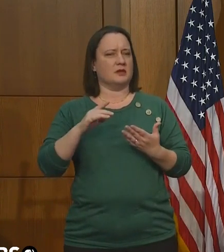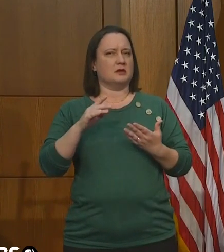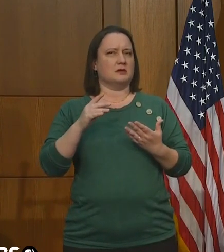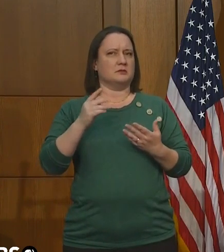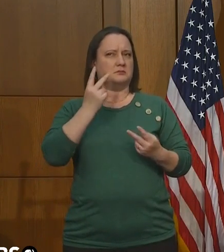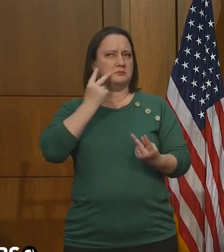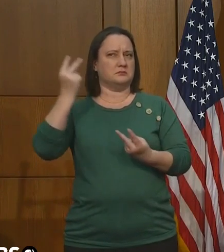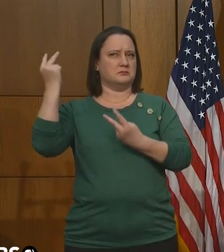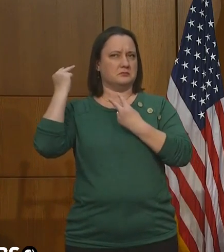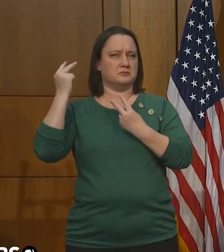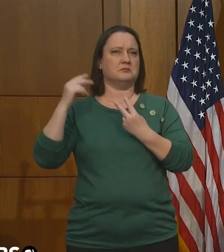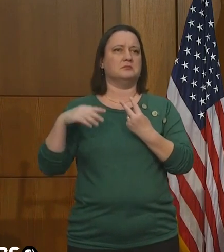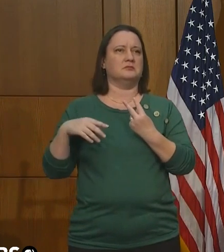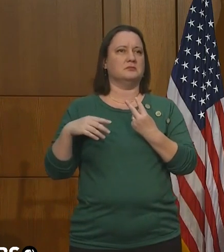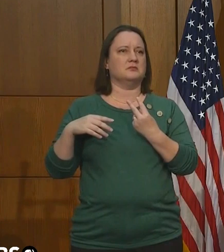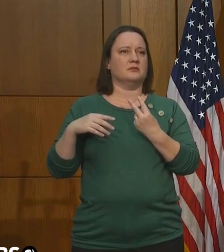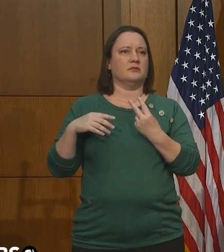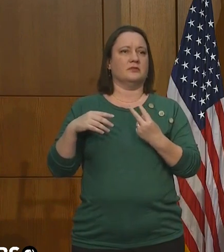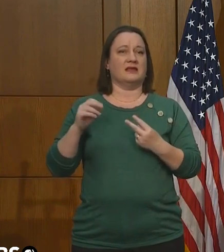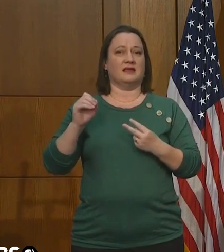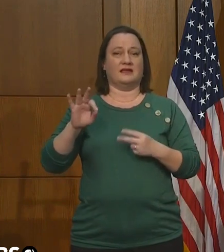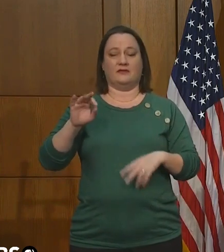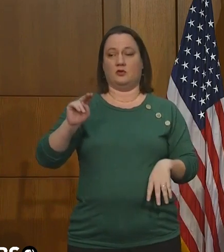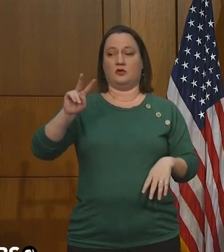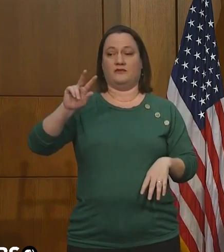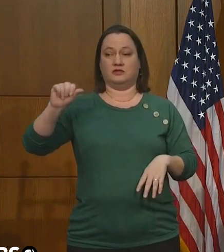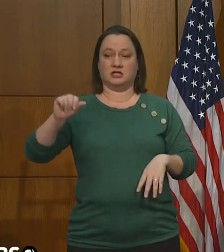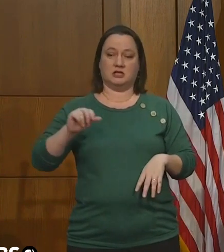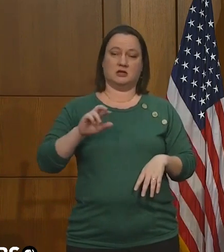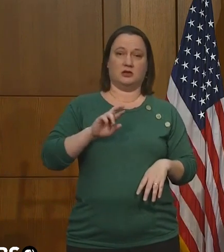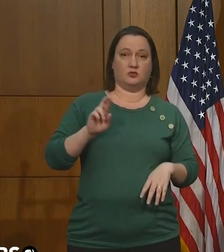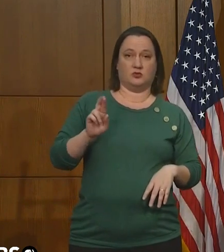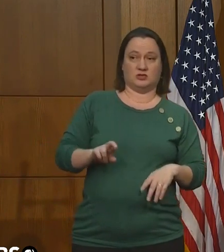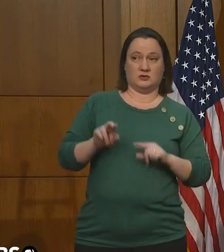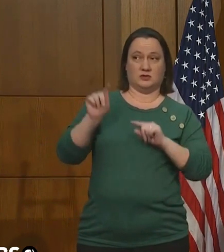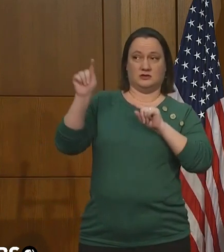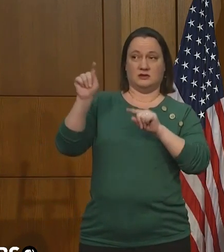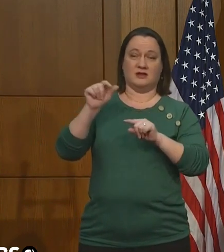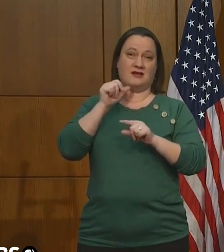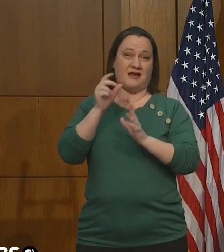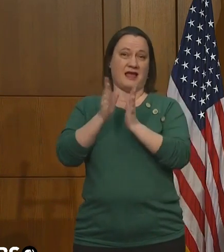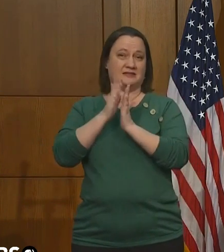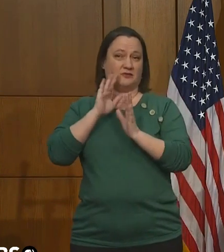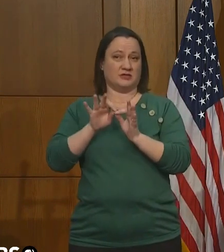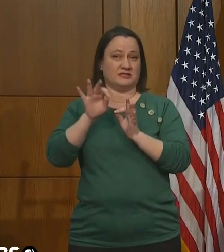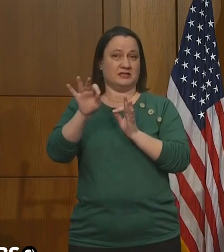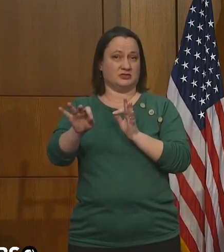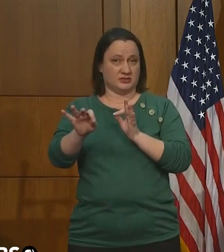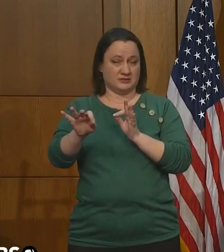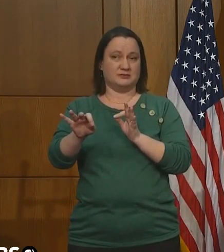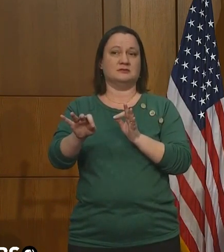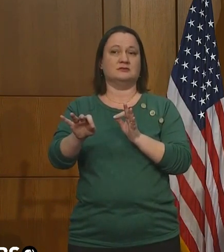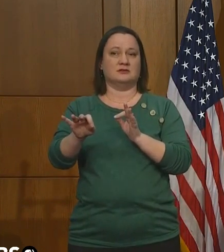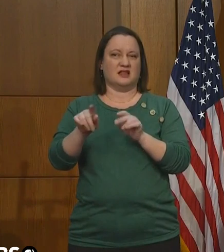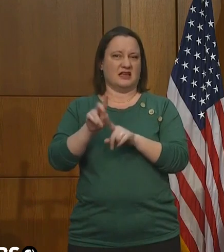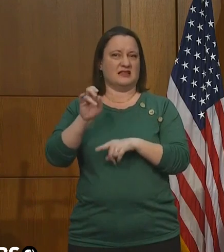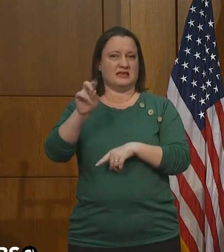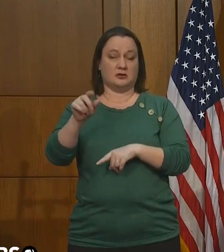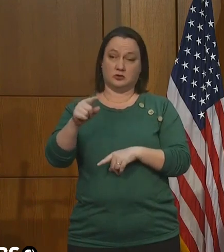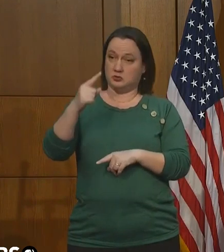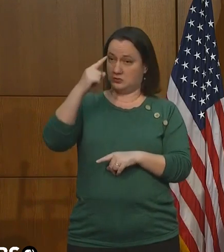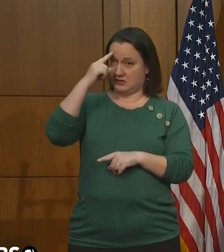if Northern Virginia and Richmond had not asked for their extensions like they had, is it a possibility that, in your opinion, Virginia could